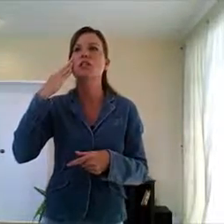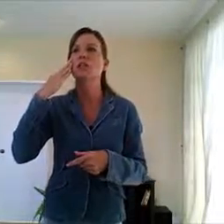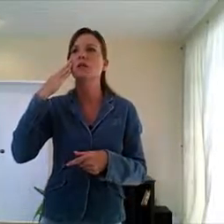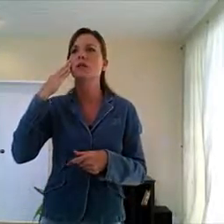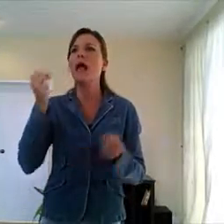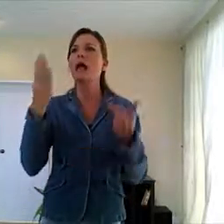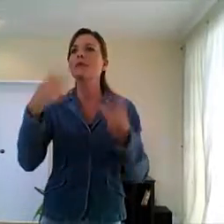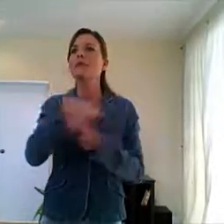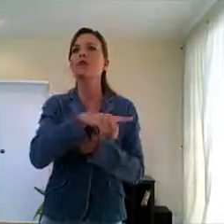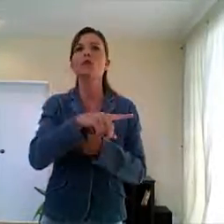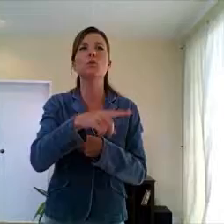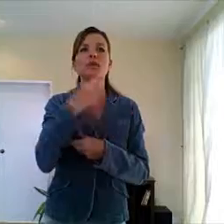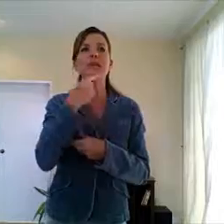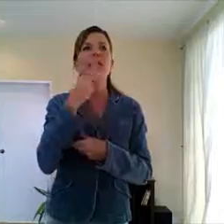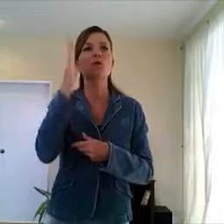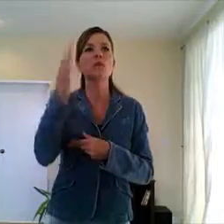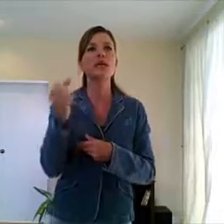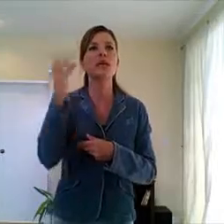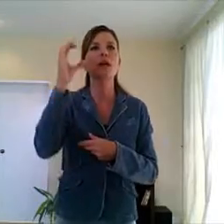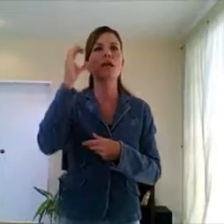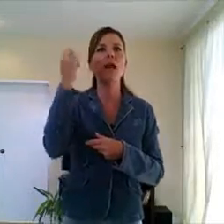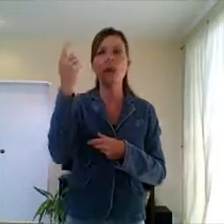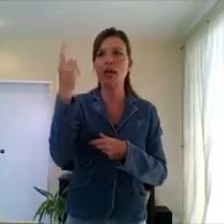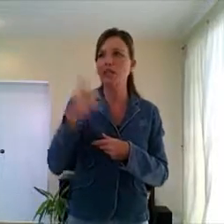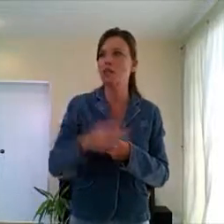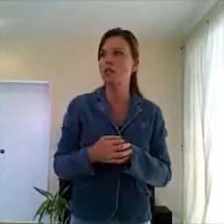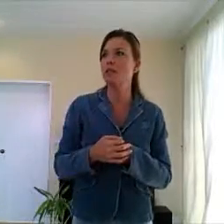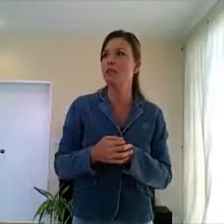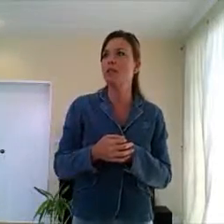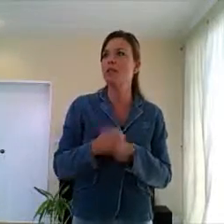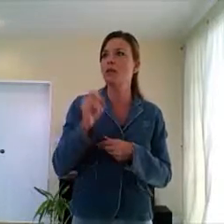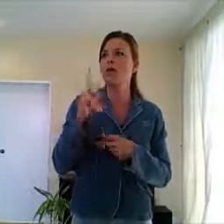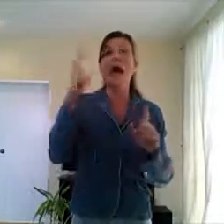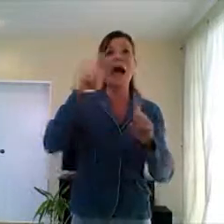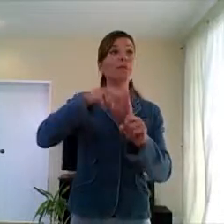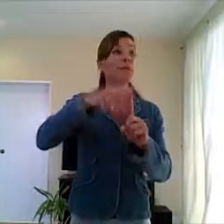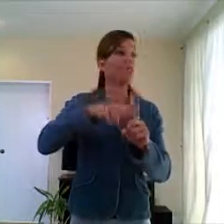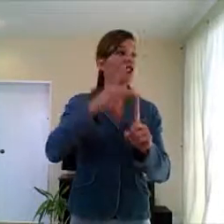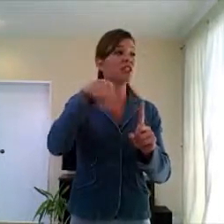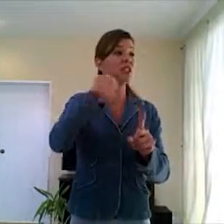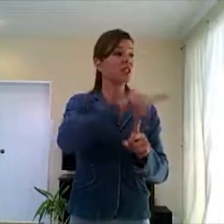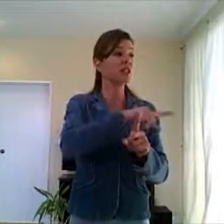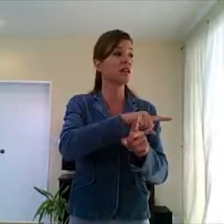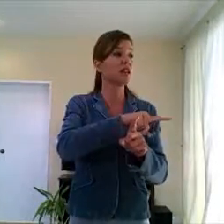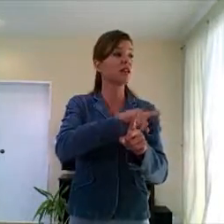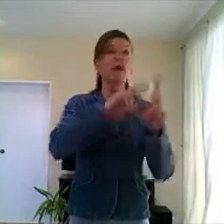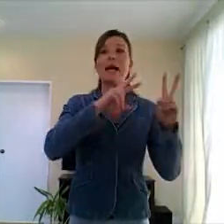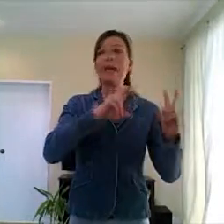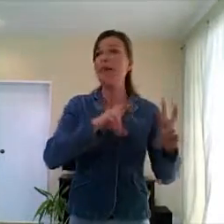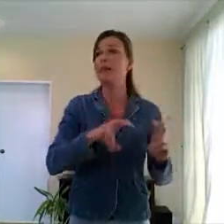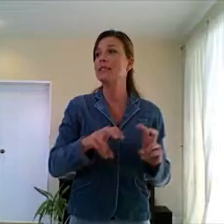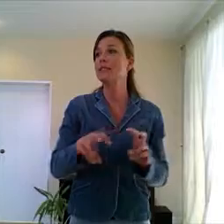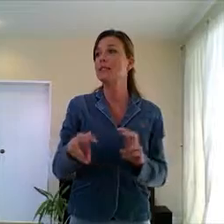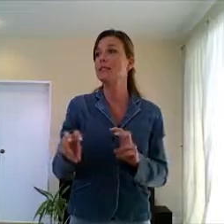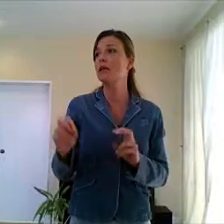comprehension? Okay. Application? Okay. Analysis? Okay.